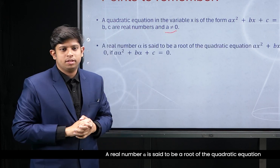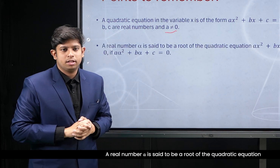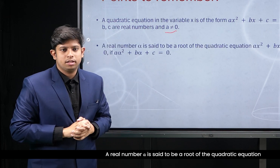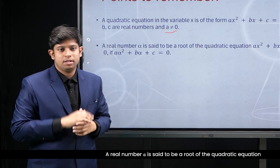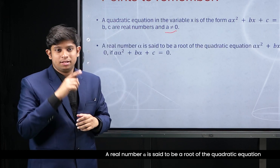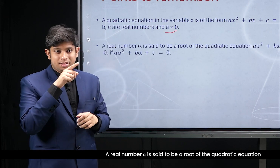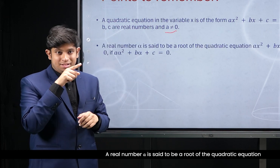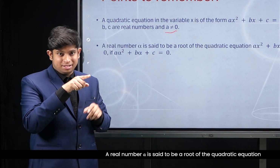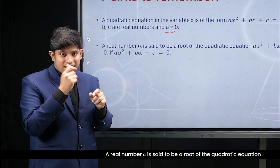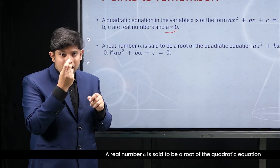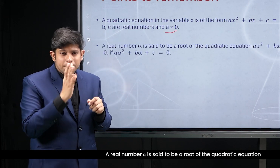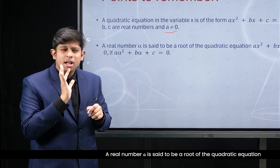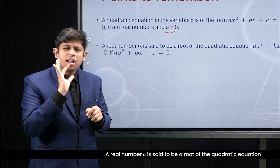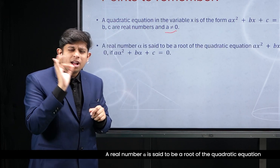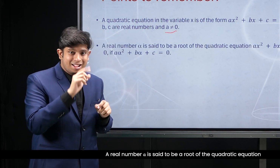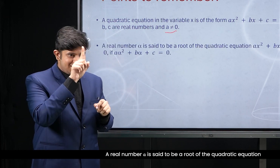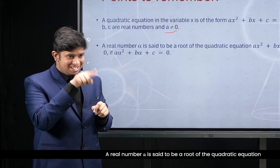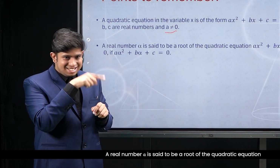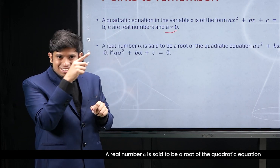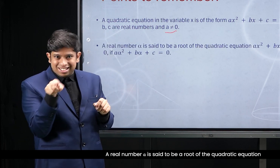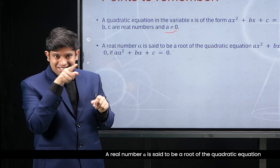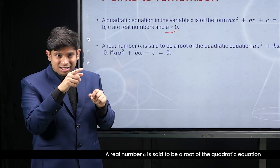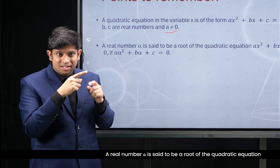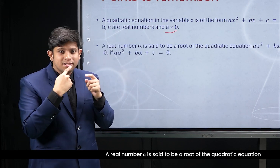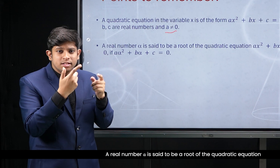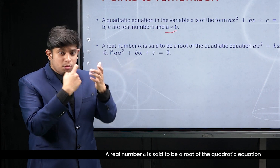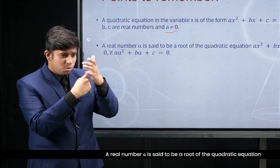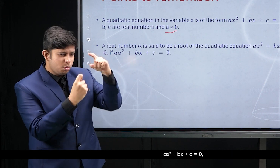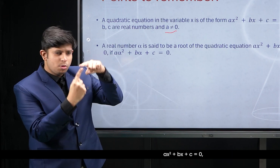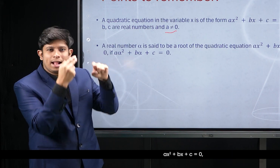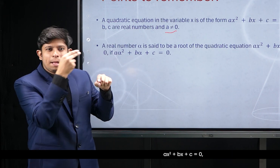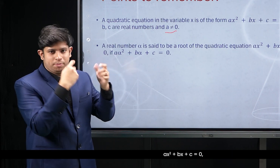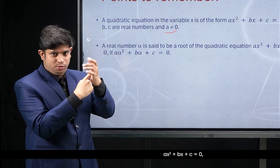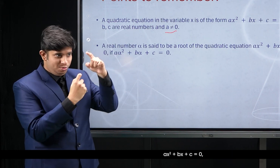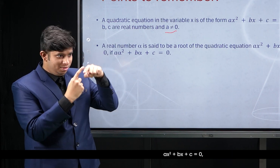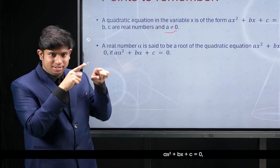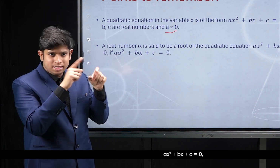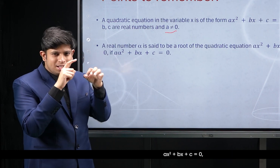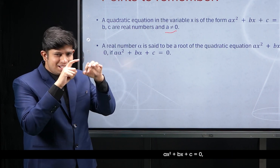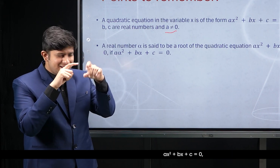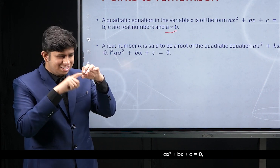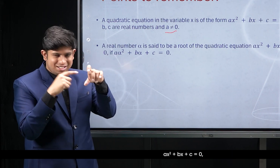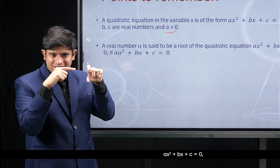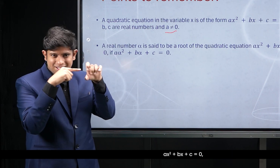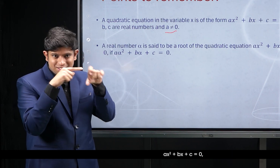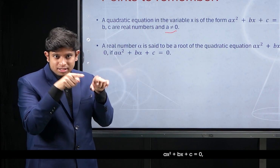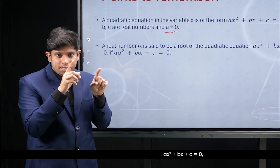A real number alpha is said to be a root of the quadratic equation ax square plus bx plus c equal to